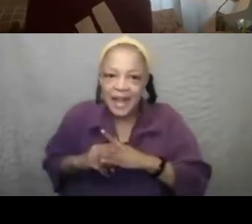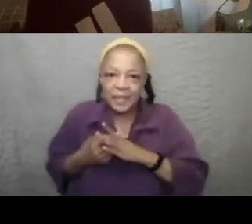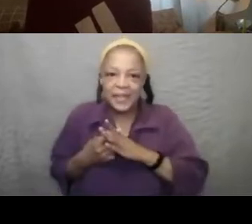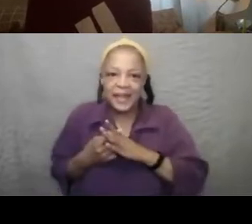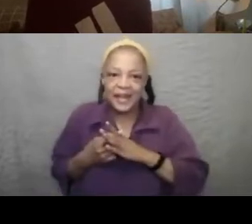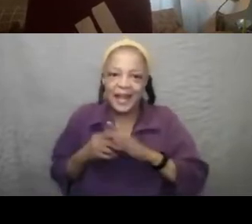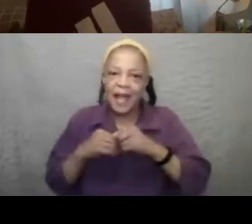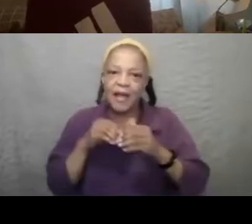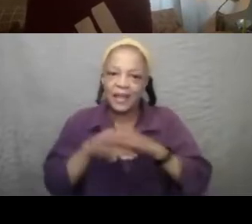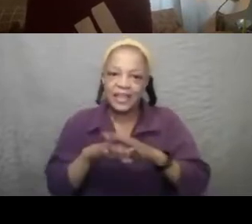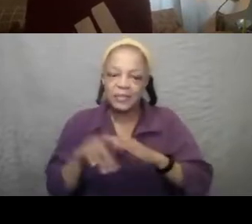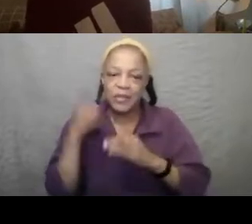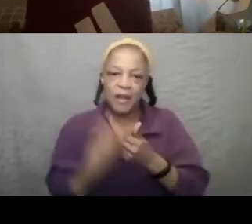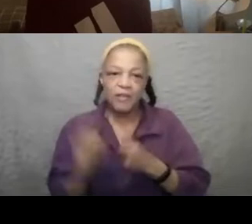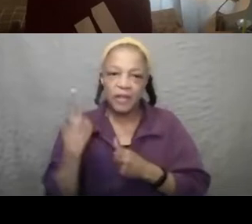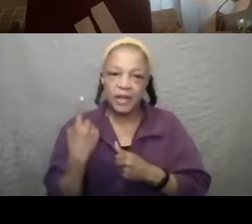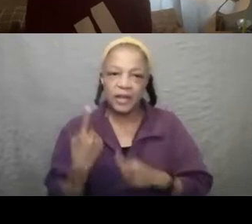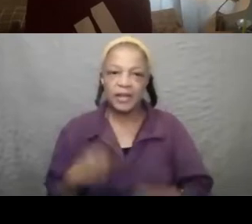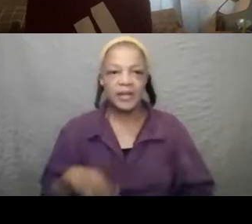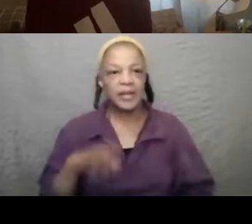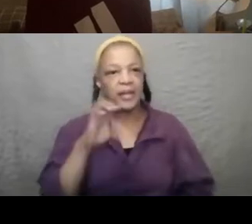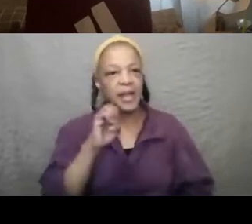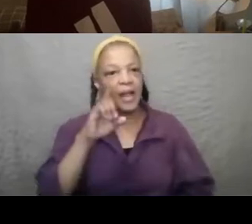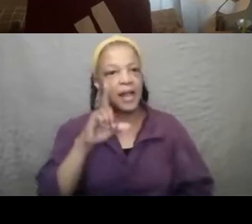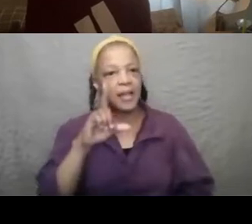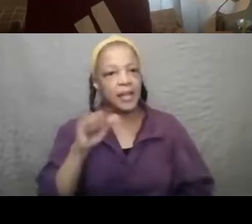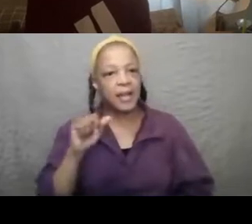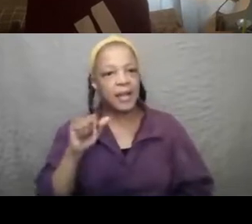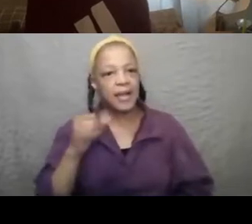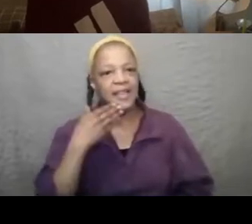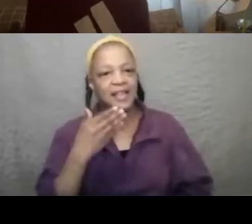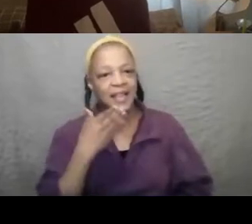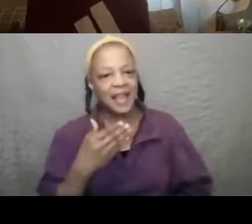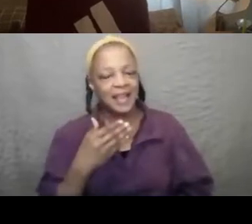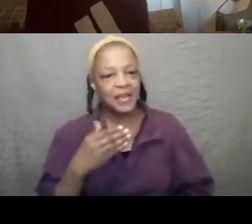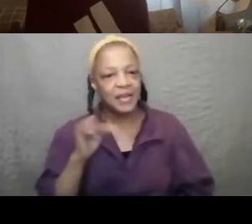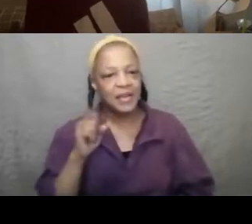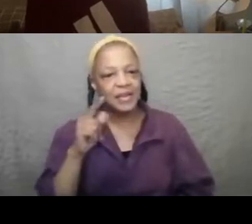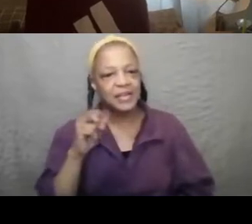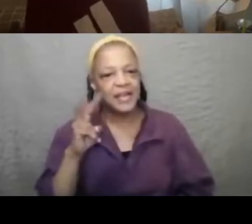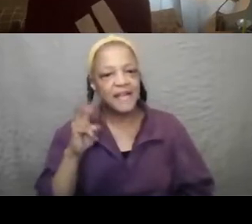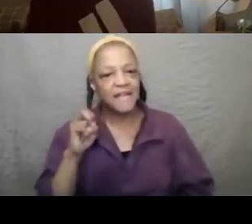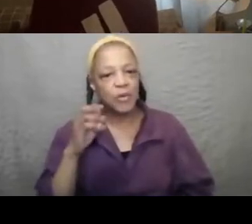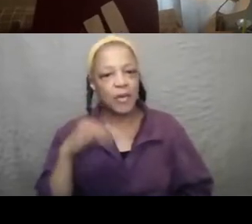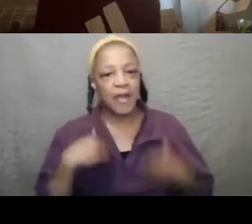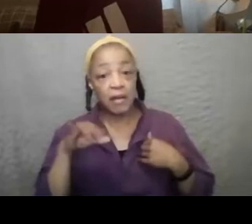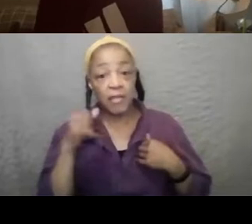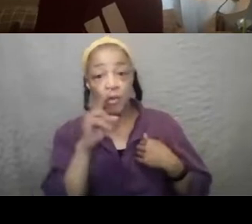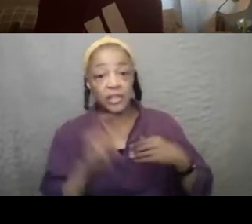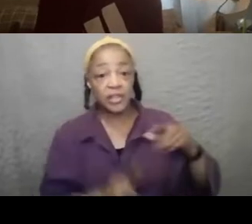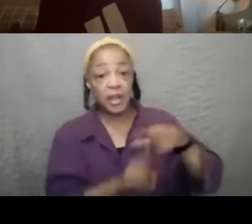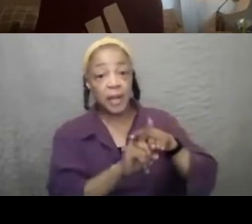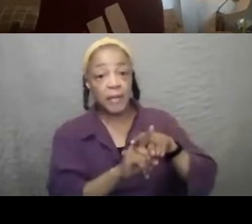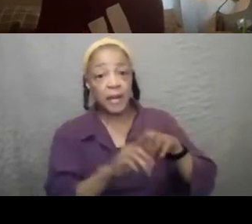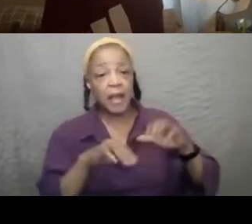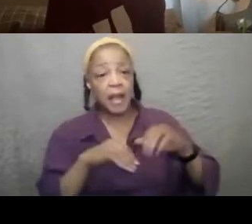Steve. That was great, thank you. Another question has come up, so I'll ask you as a follow-up. How can we address